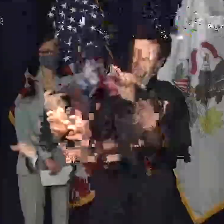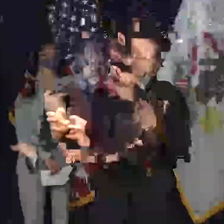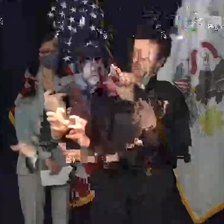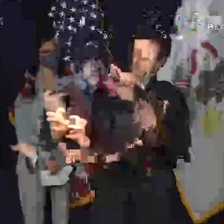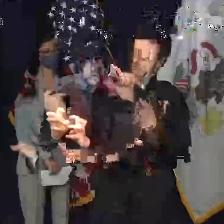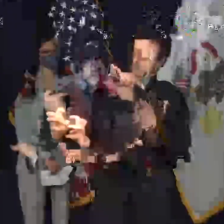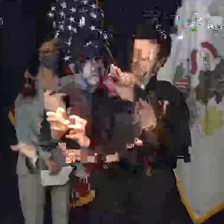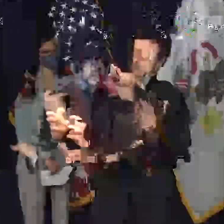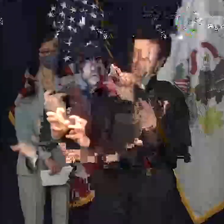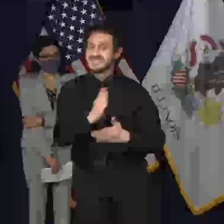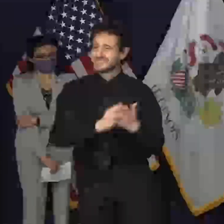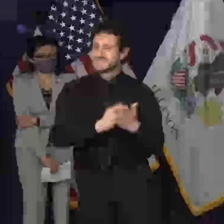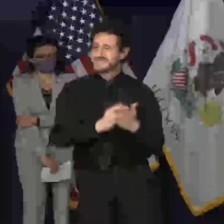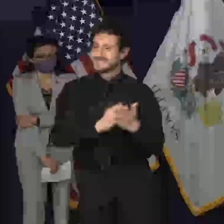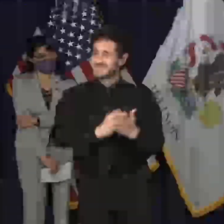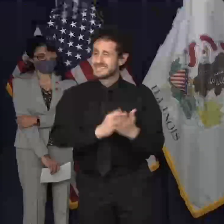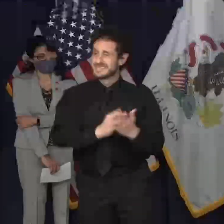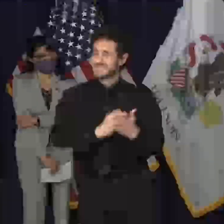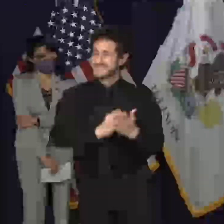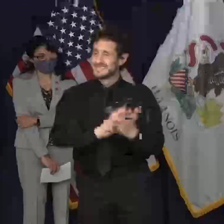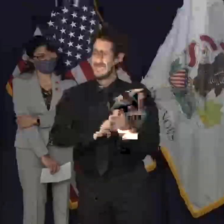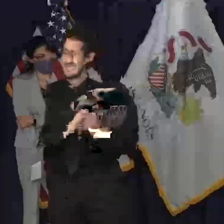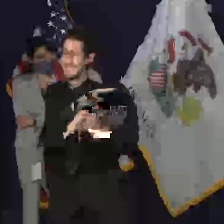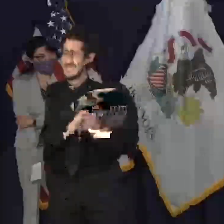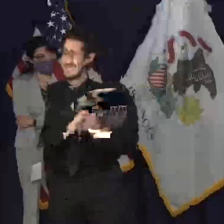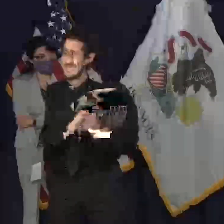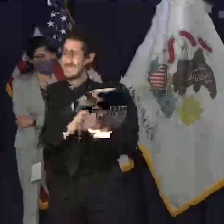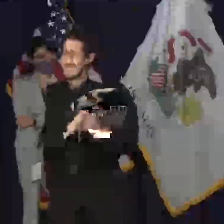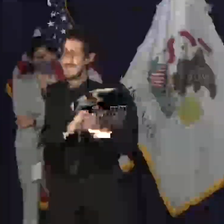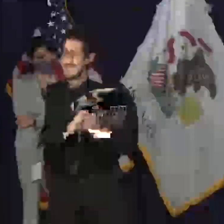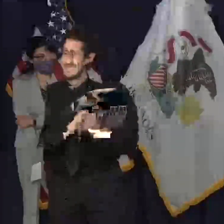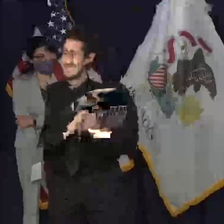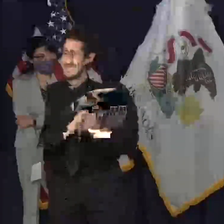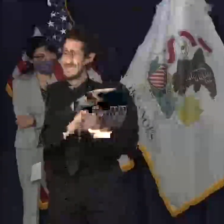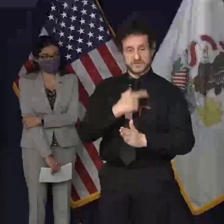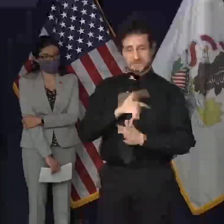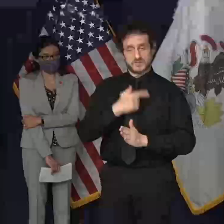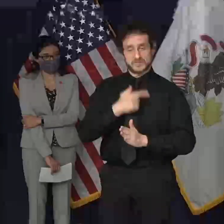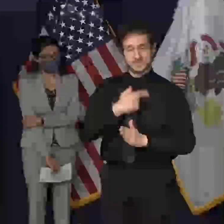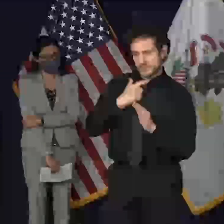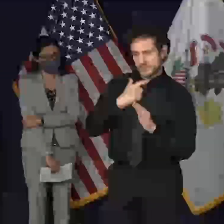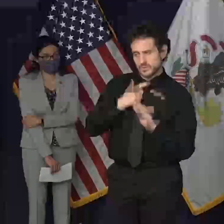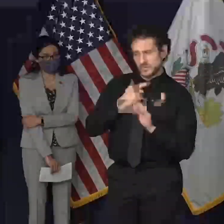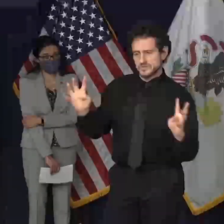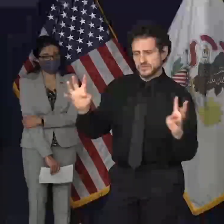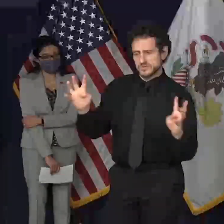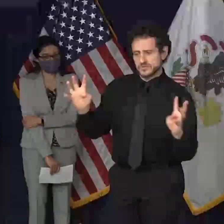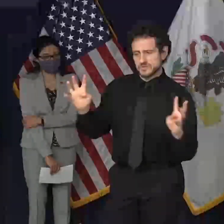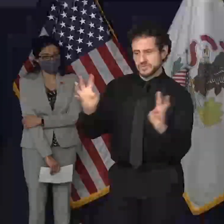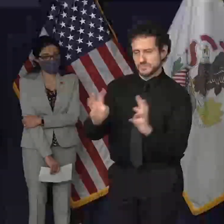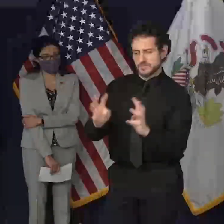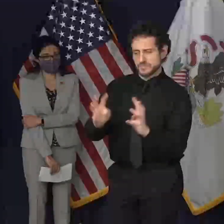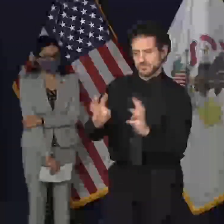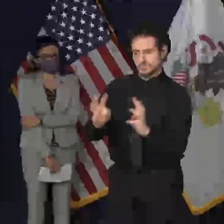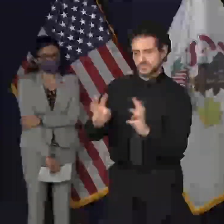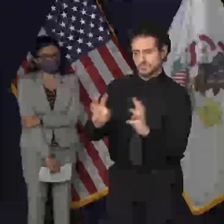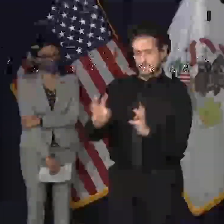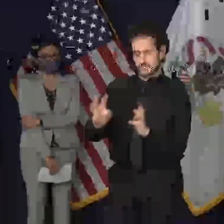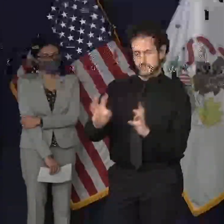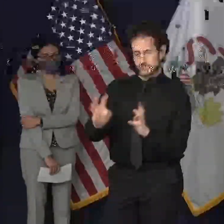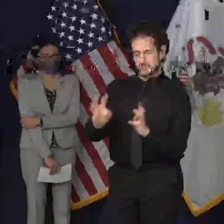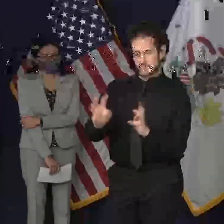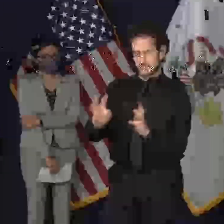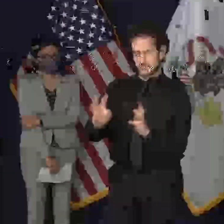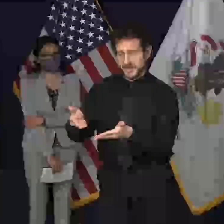what guidance they may need in order to get together, which we're, you know, showing you that we're willing to provide. So